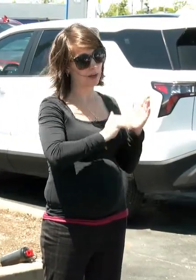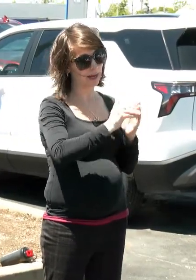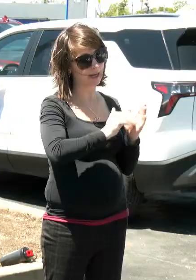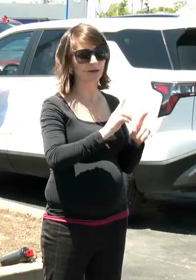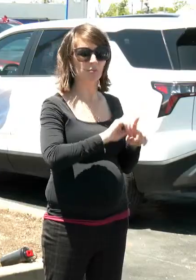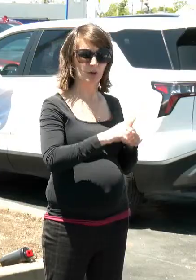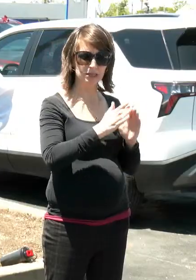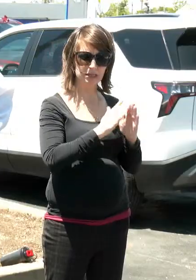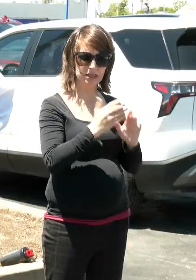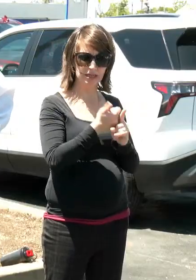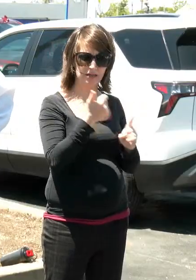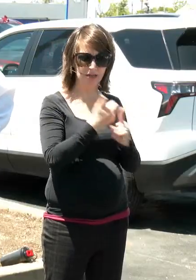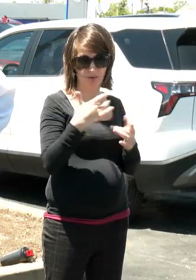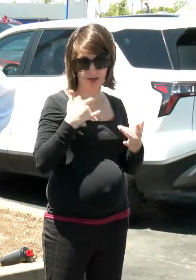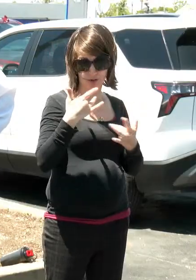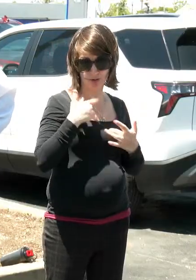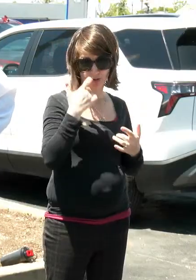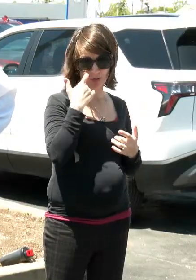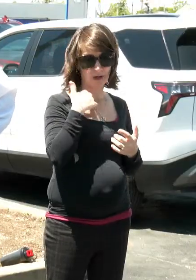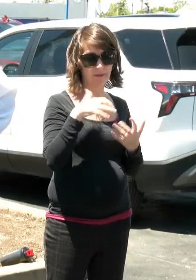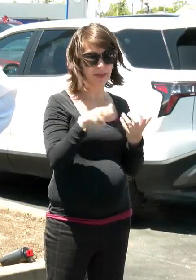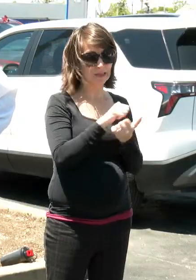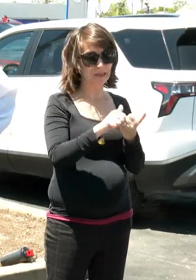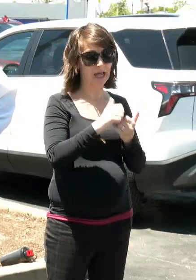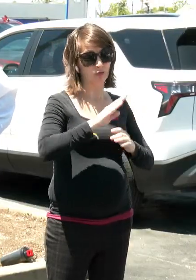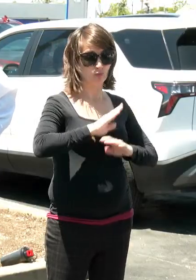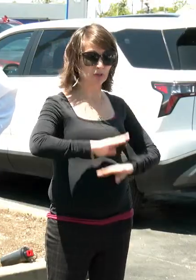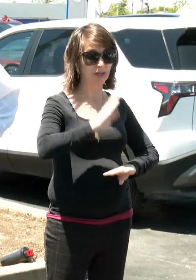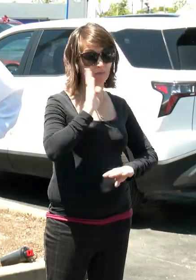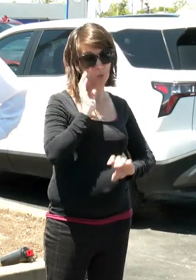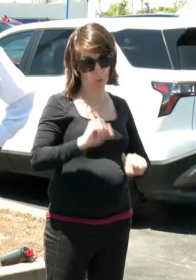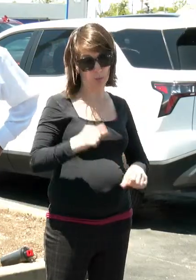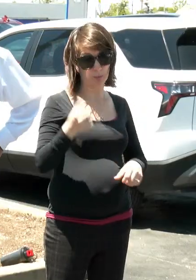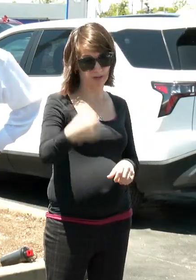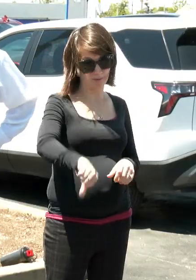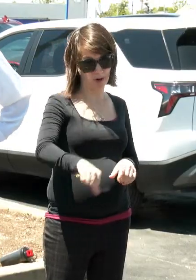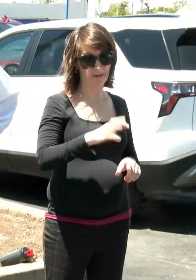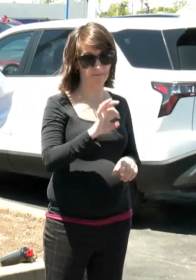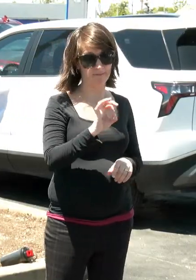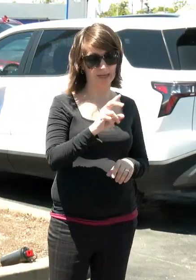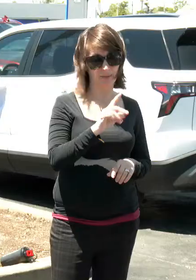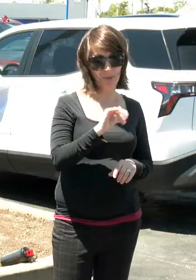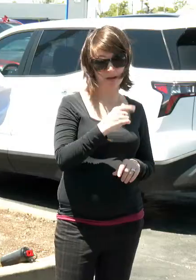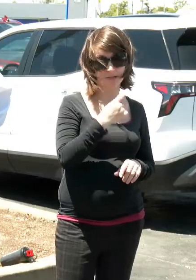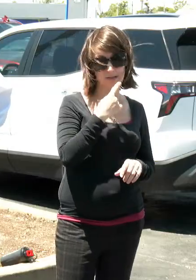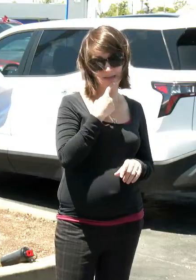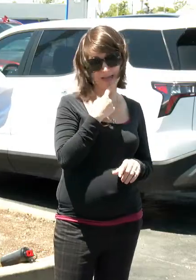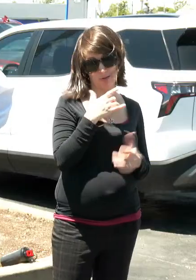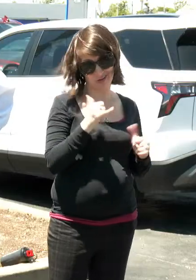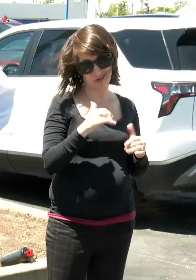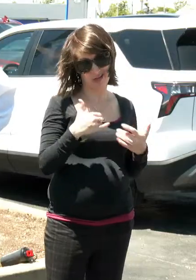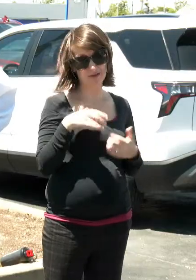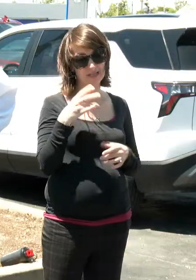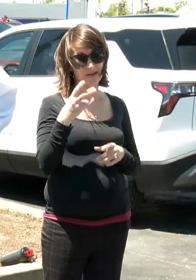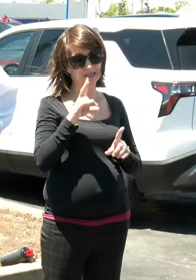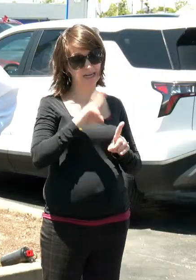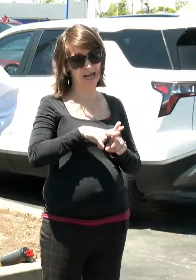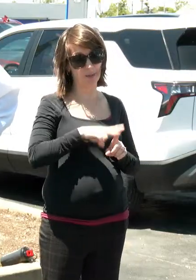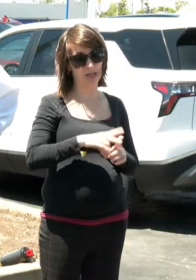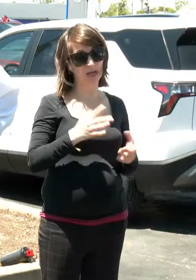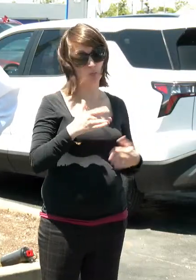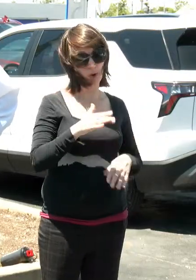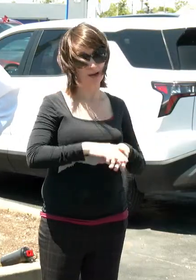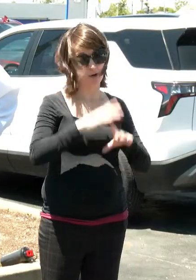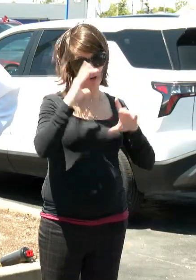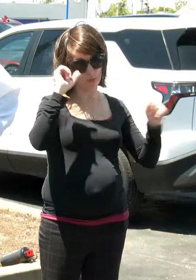concerned that the disaster relief could be denied by the federal government? FEMA said yesterday there are still 17 applications waiting on the president's